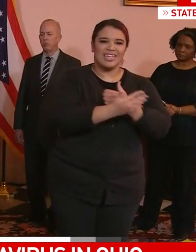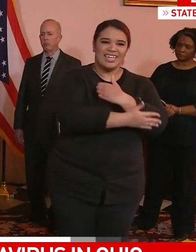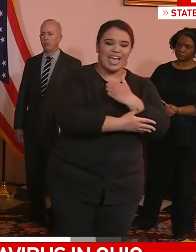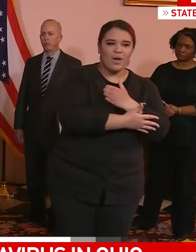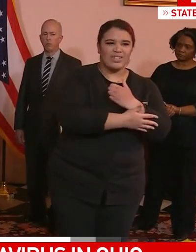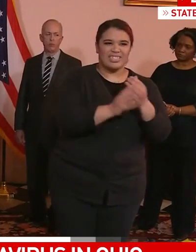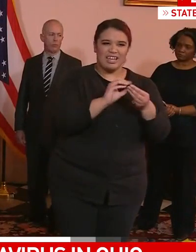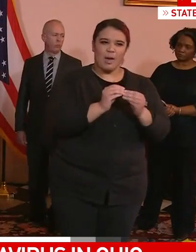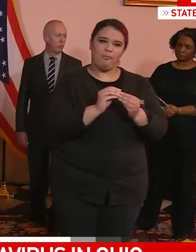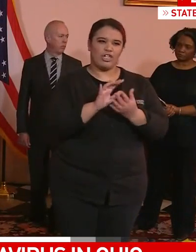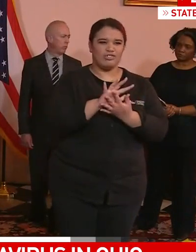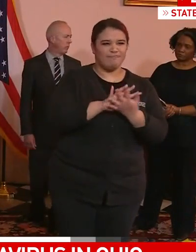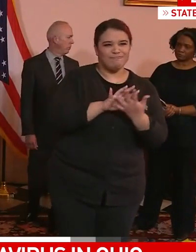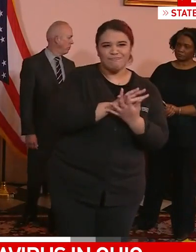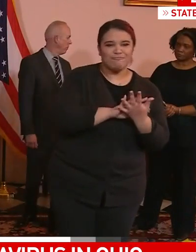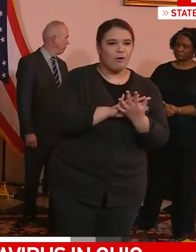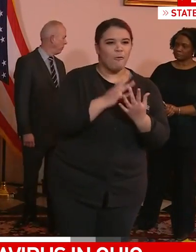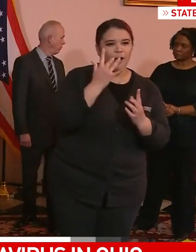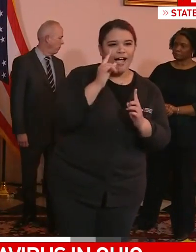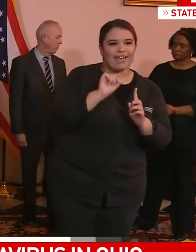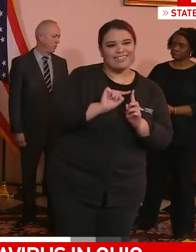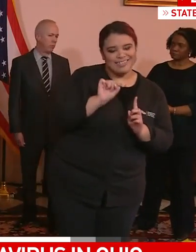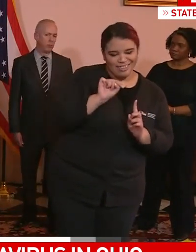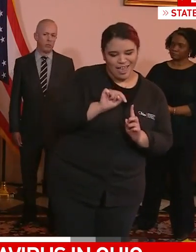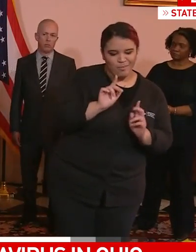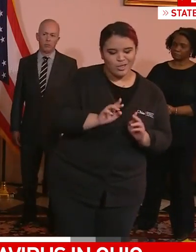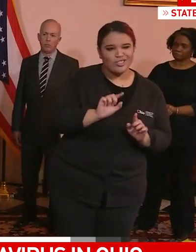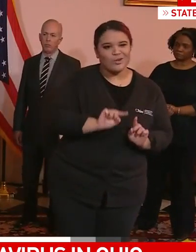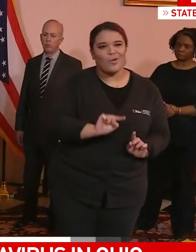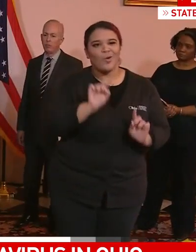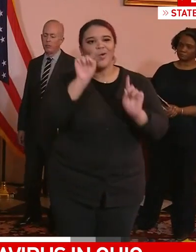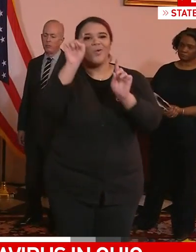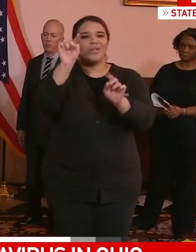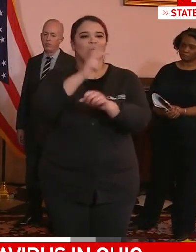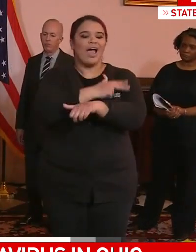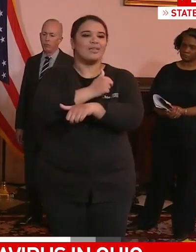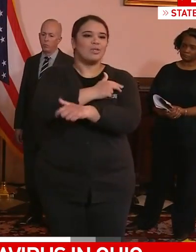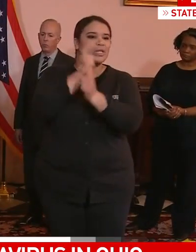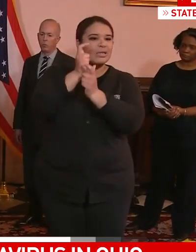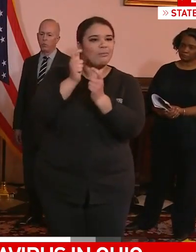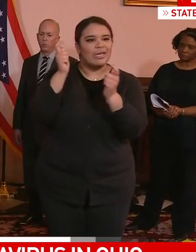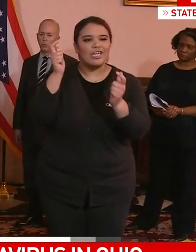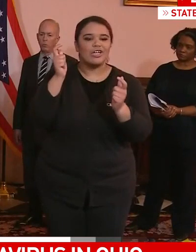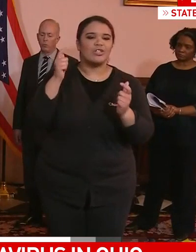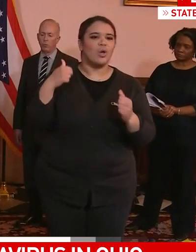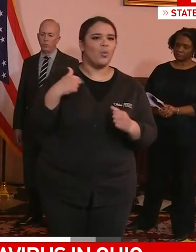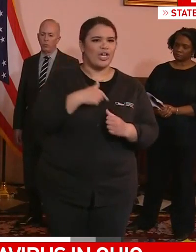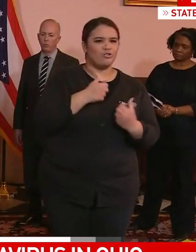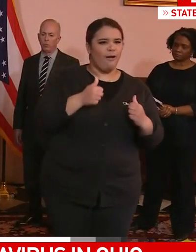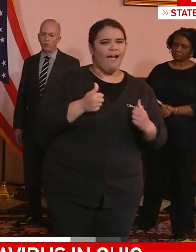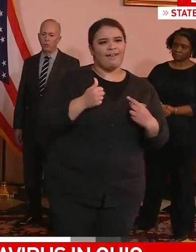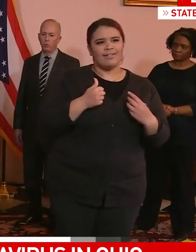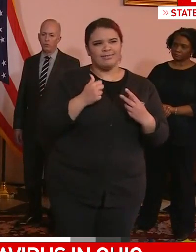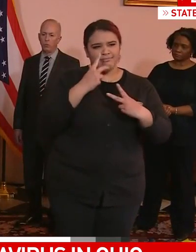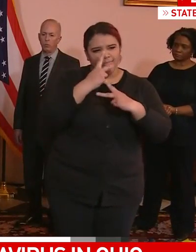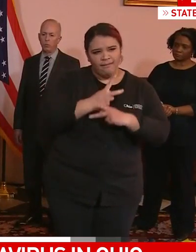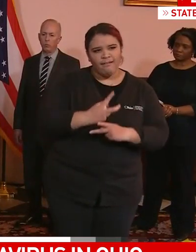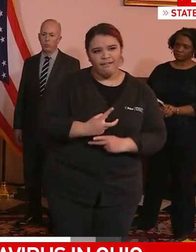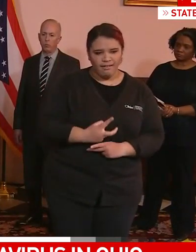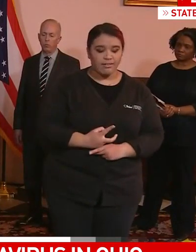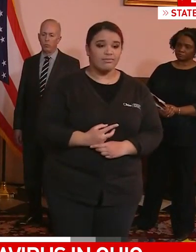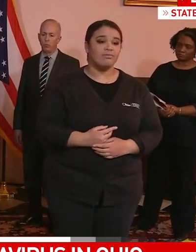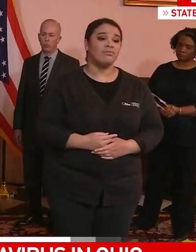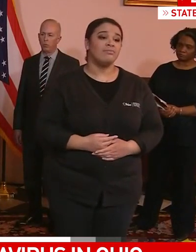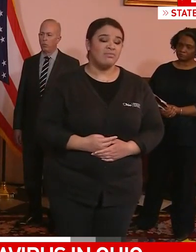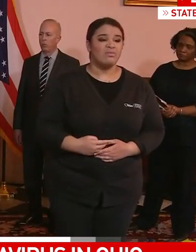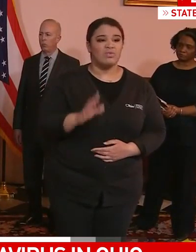more major hospital, and we're working on that data as we speak. So that is the numbers we know. We know